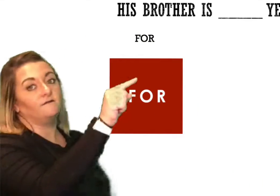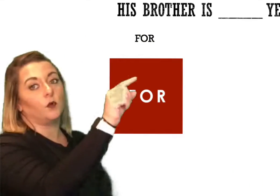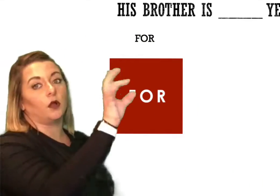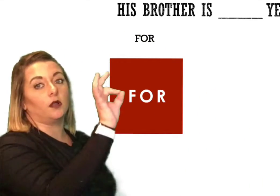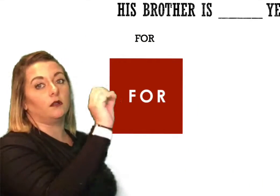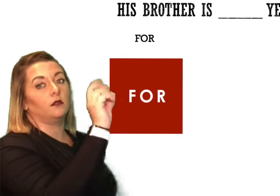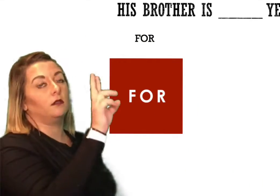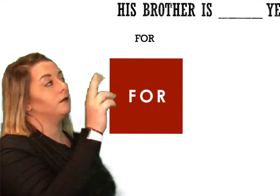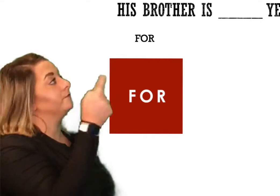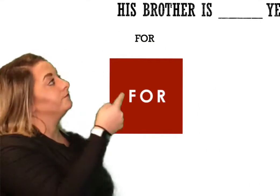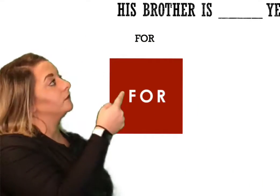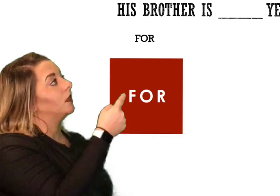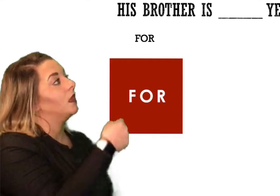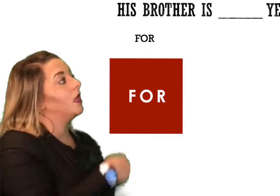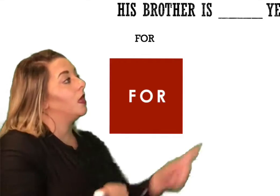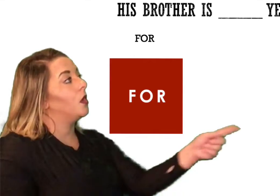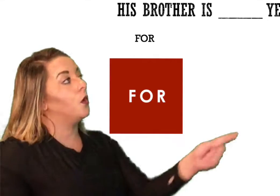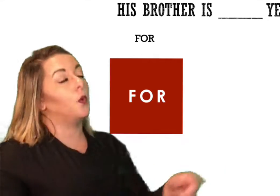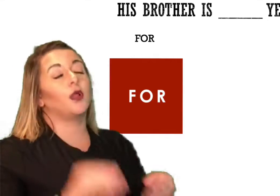For.